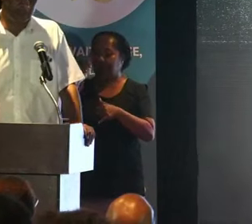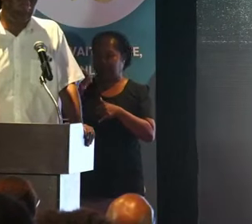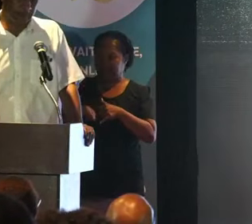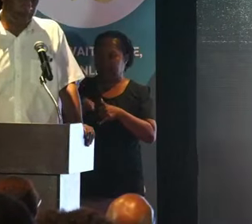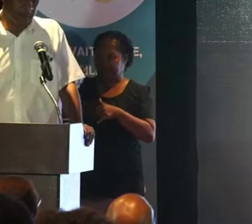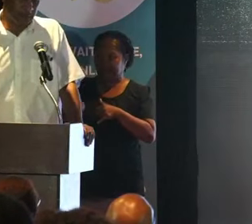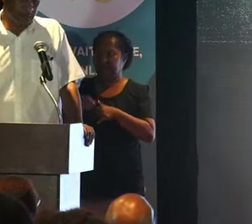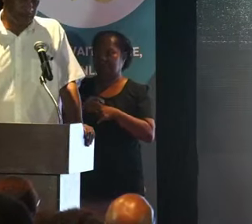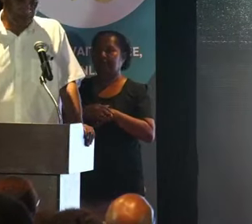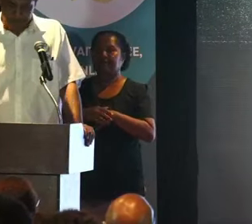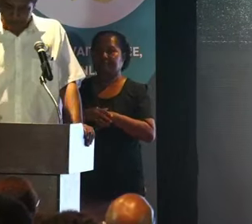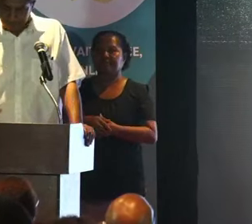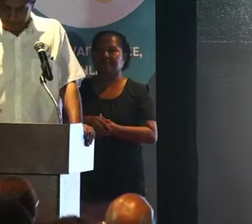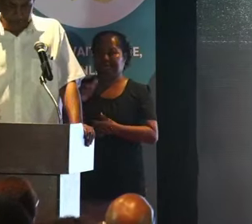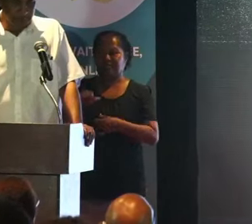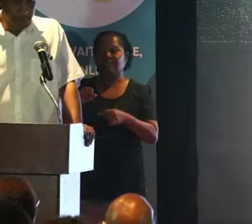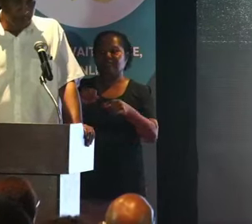online.